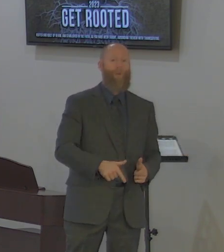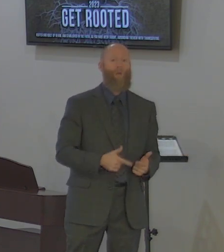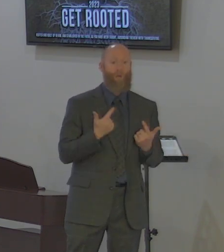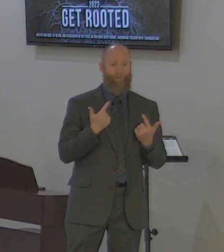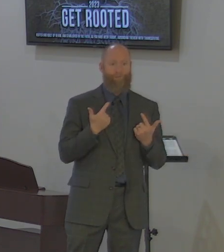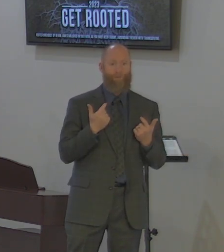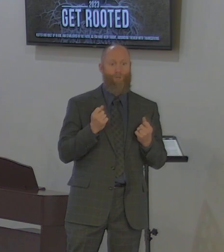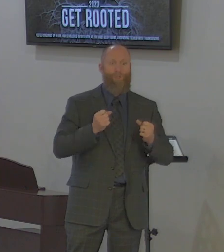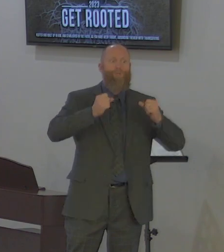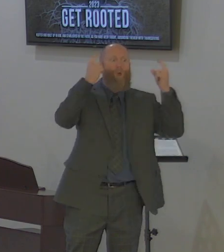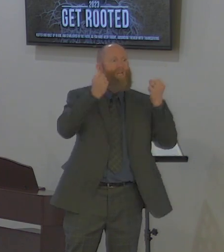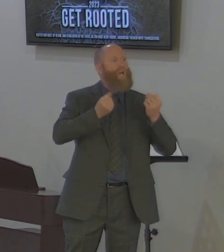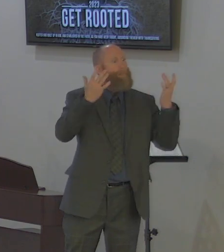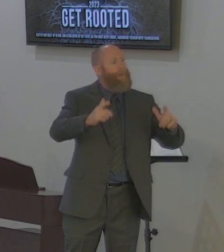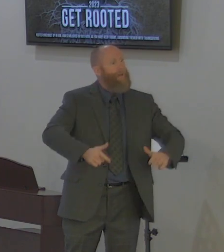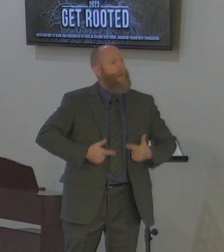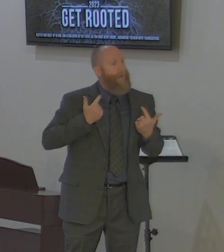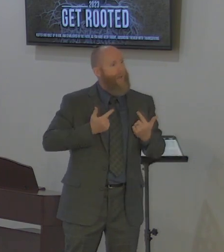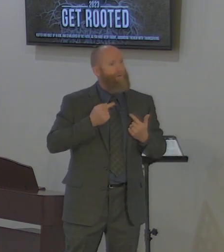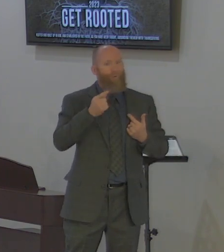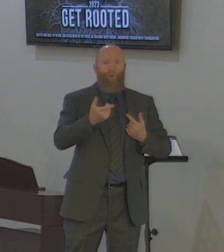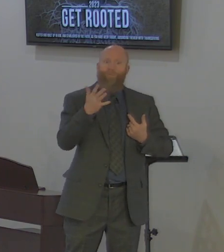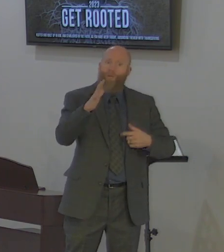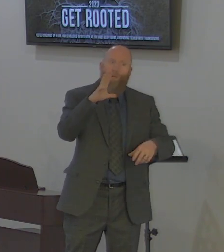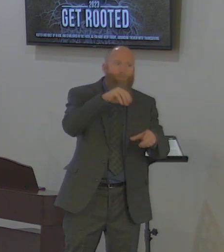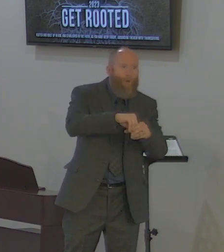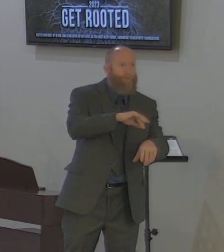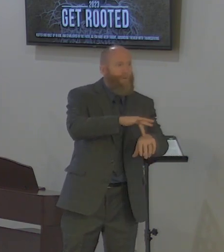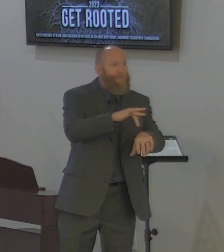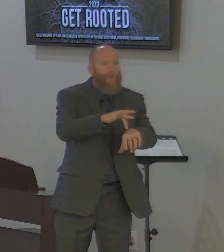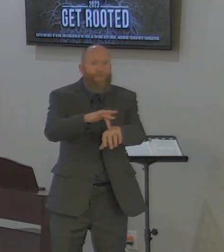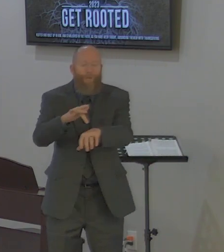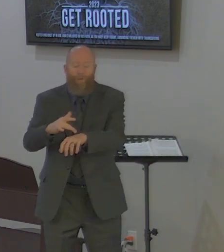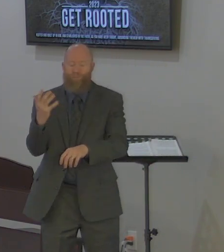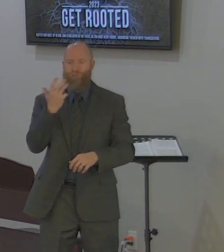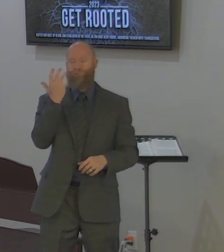many seeds, how many lives you've touched that you don't know about.